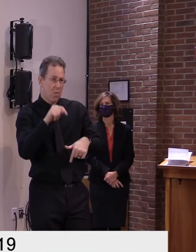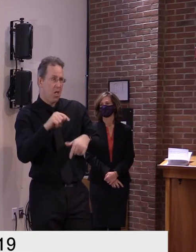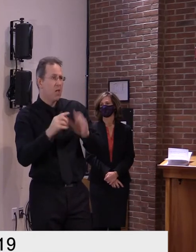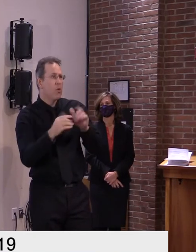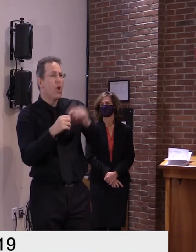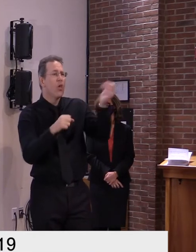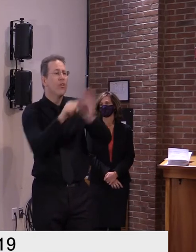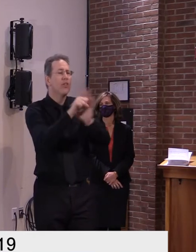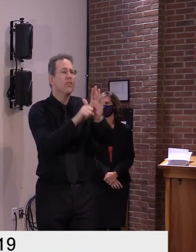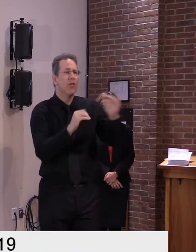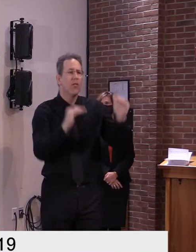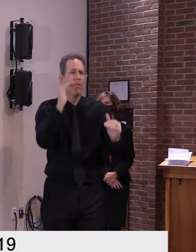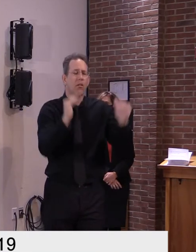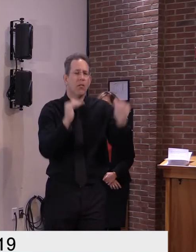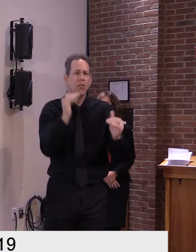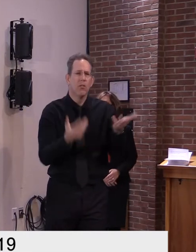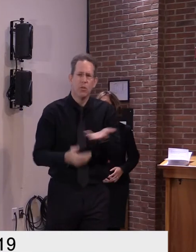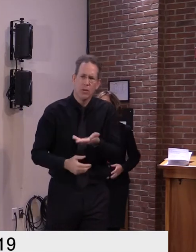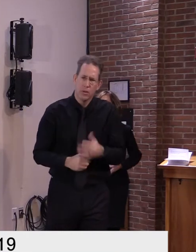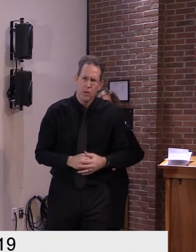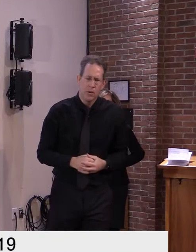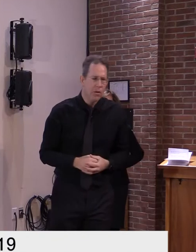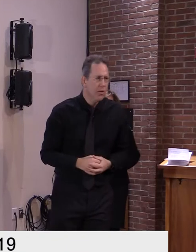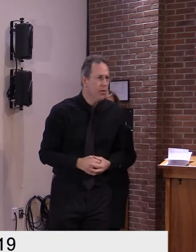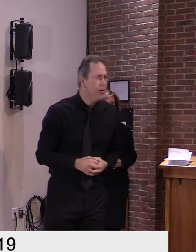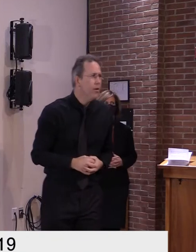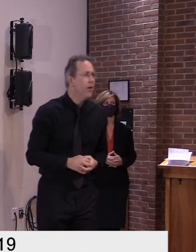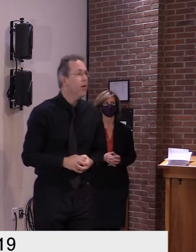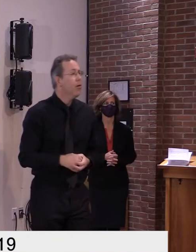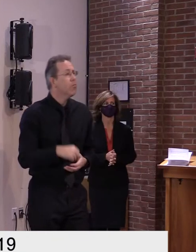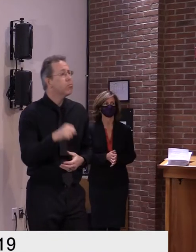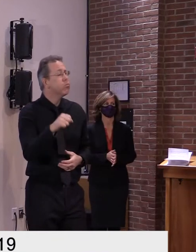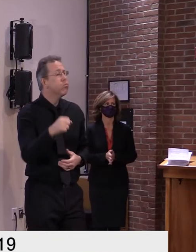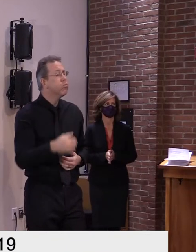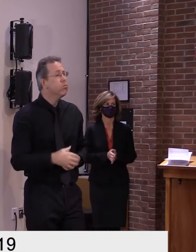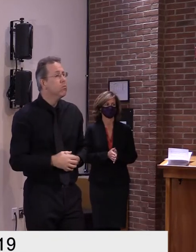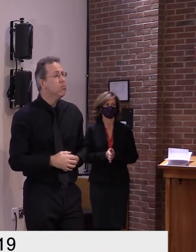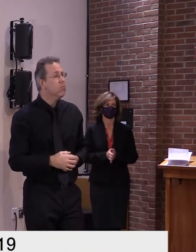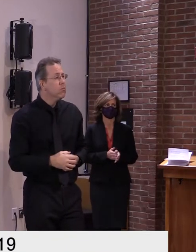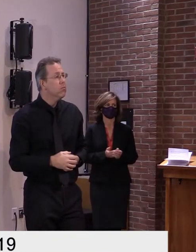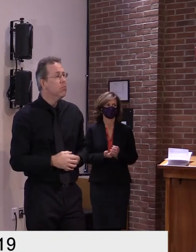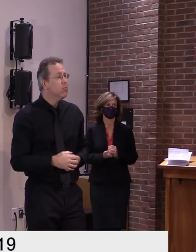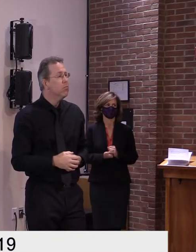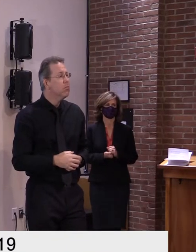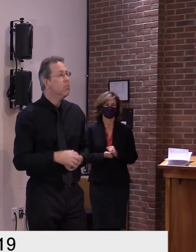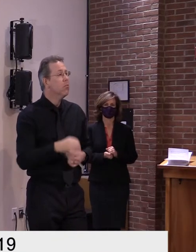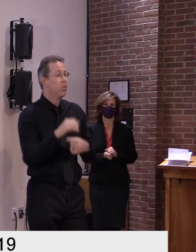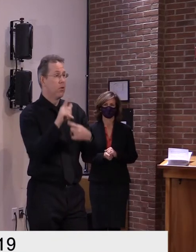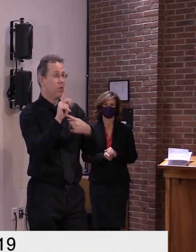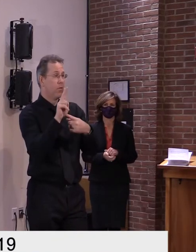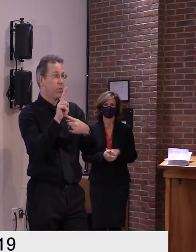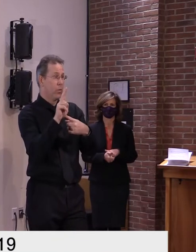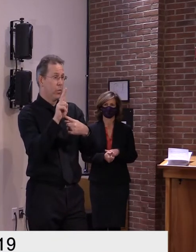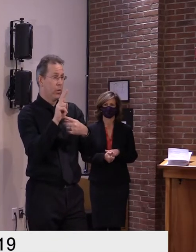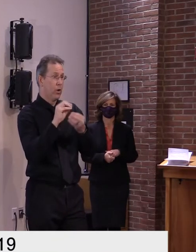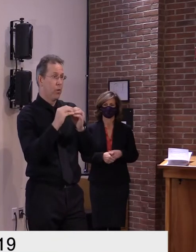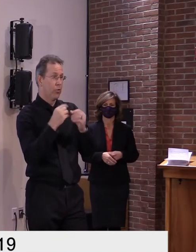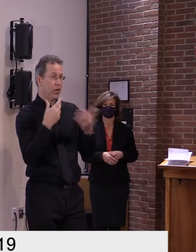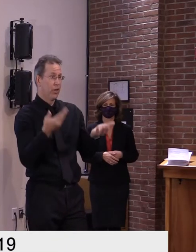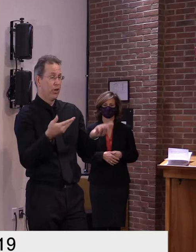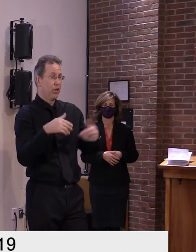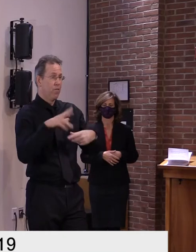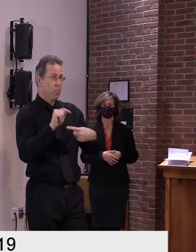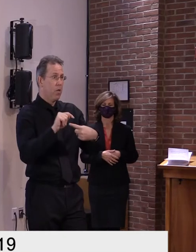has flexed in the past? Yes. So that with flu data specifically, we have some data that does indicate that, you